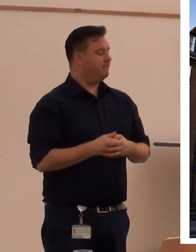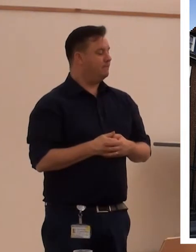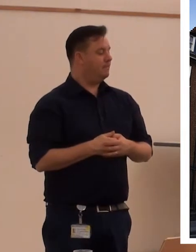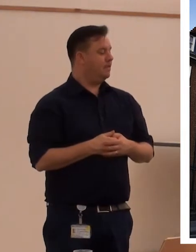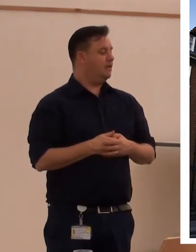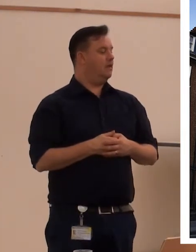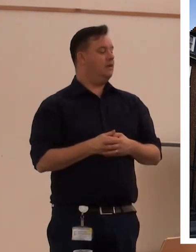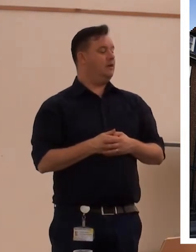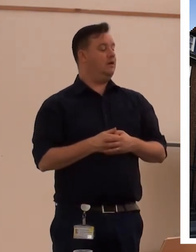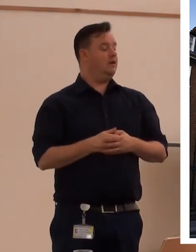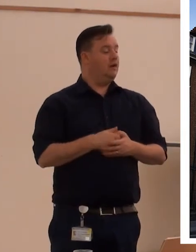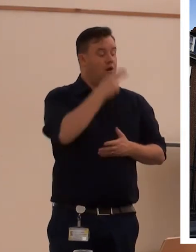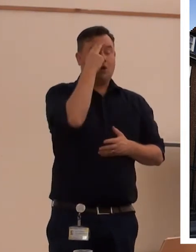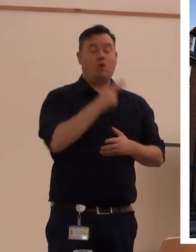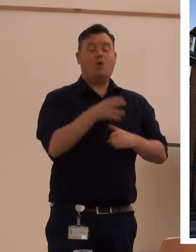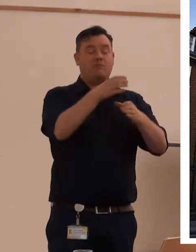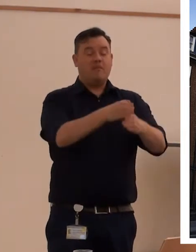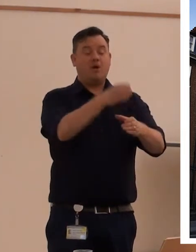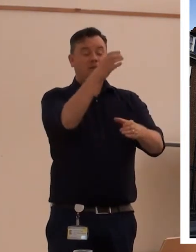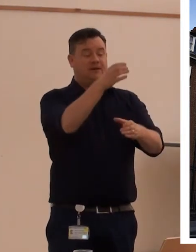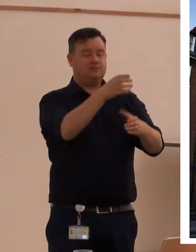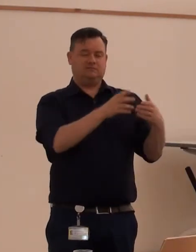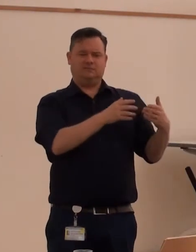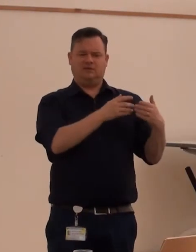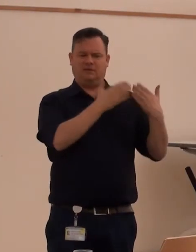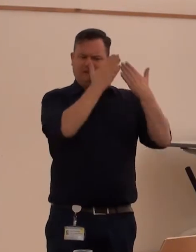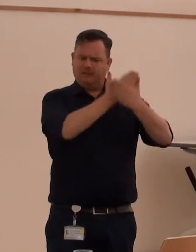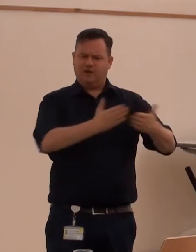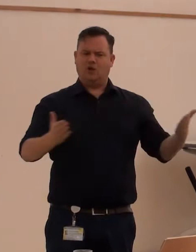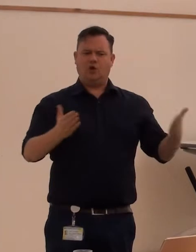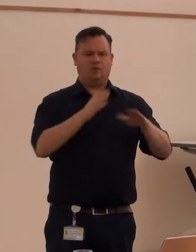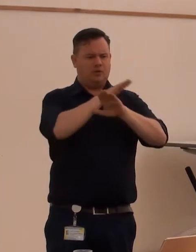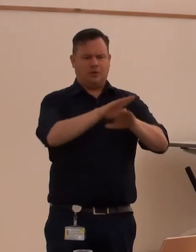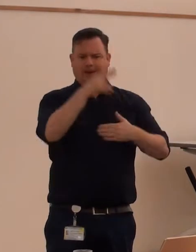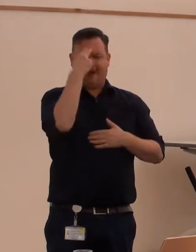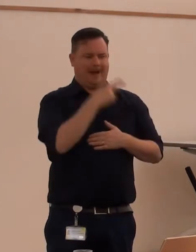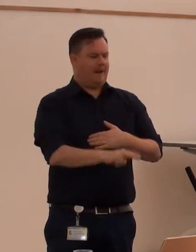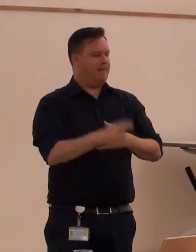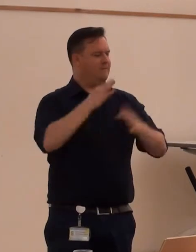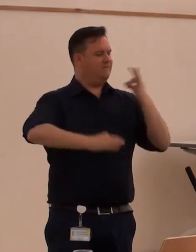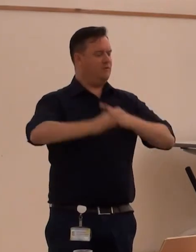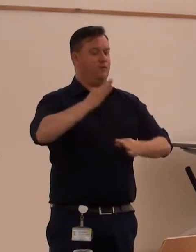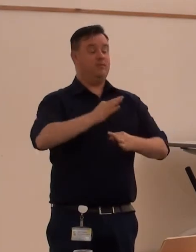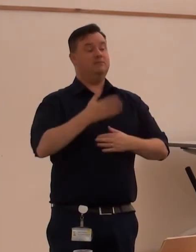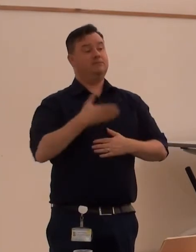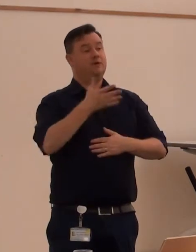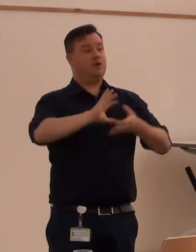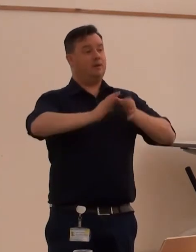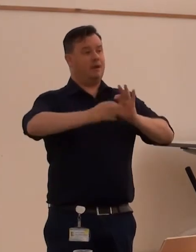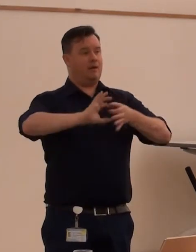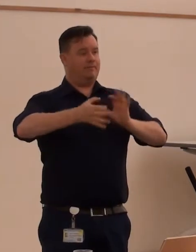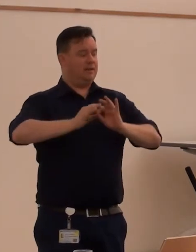It's called Monuments and was intended for four because whilst it's for the Paralympics, but it's kind of subversive in the sense that it's not